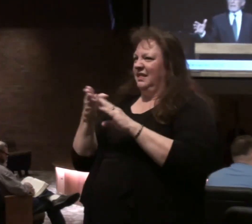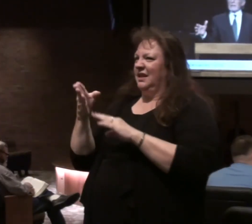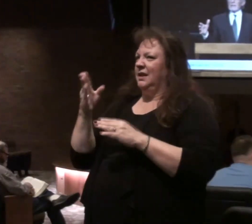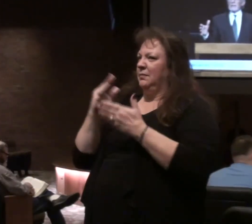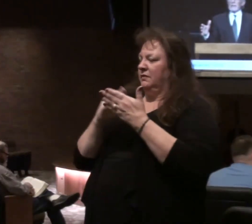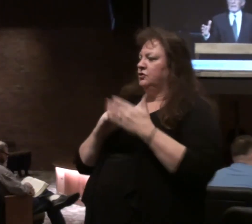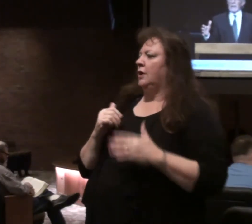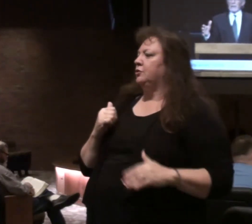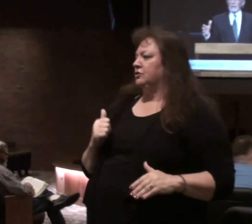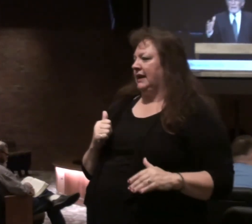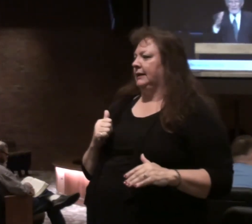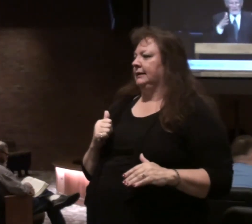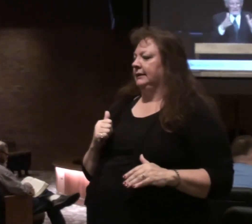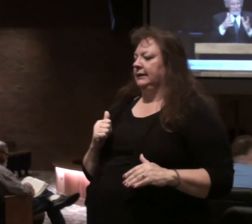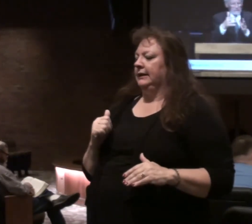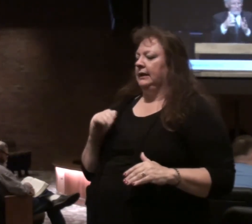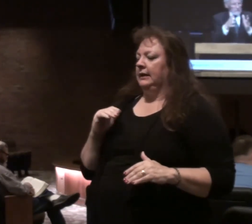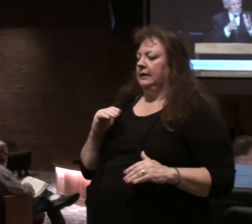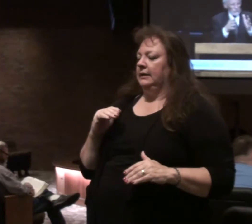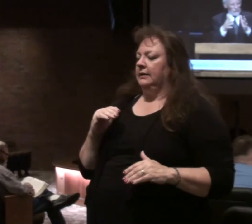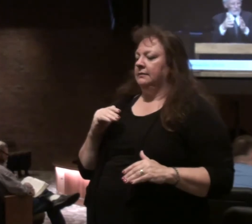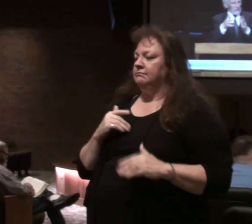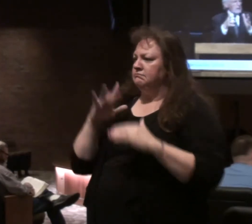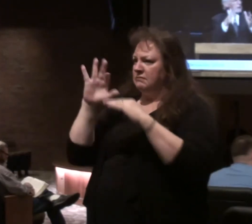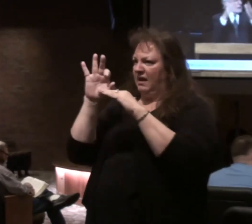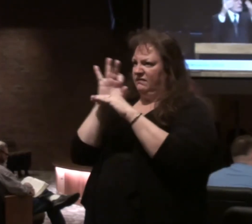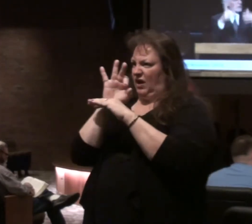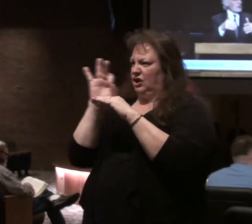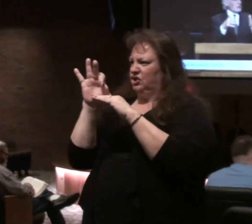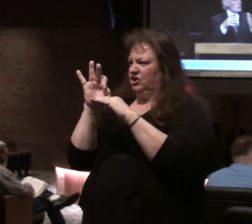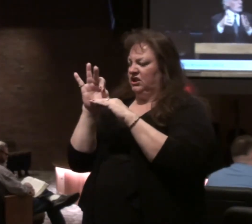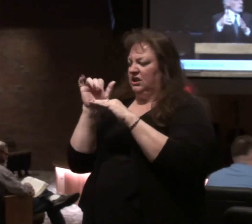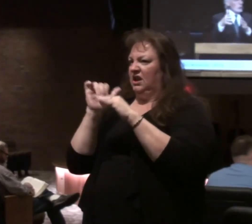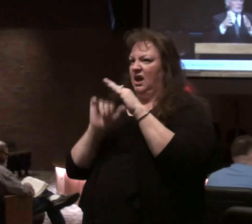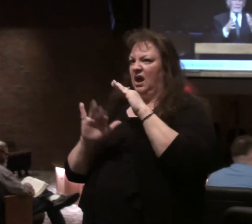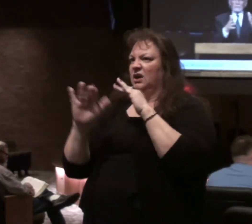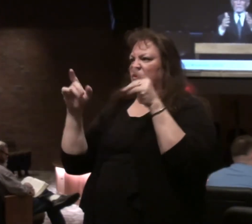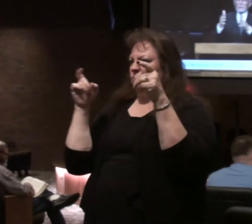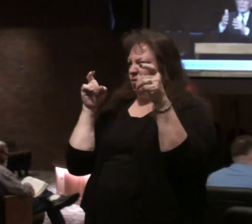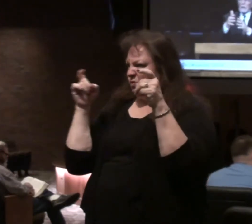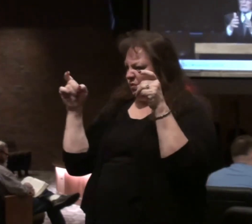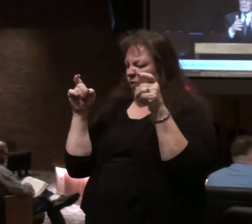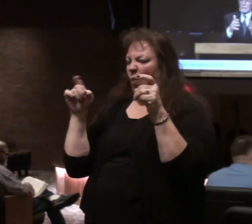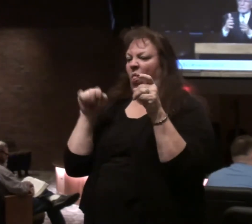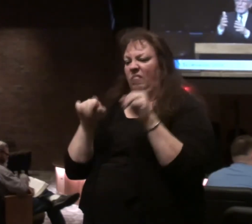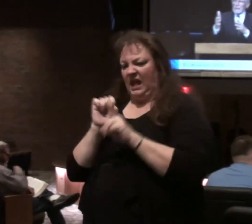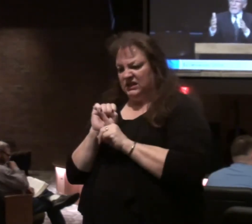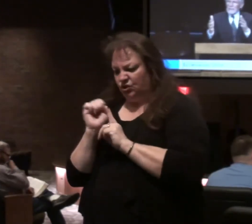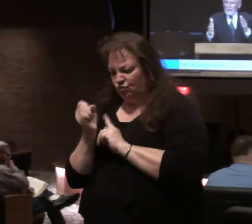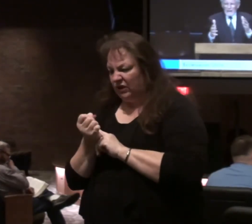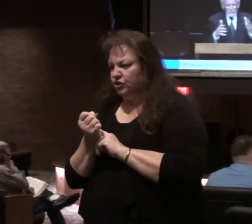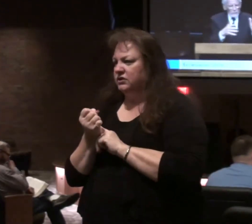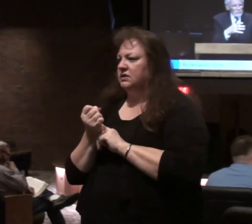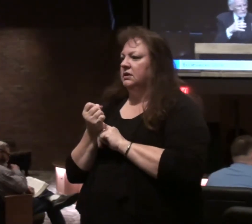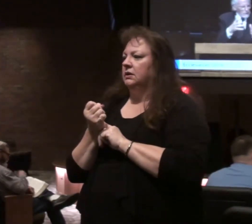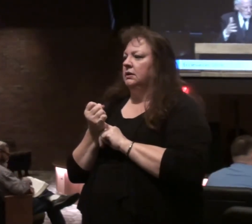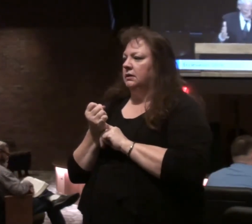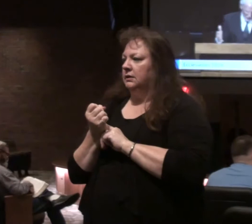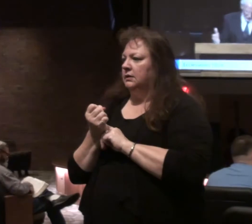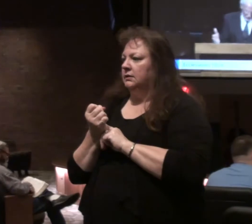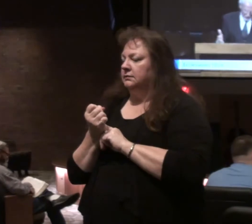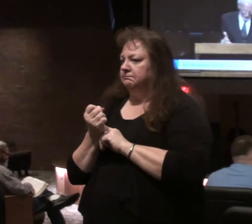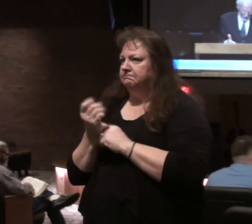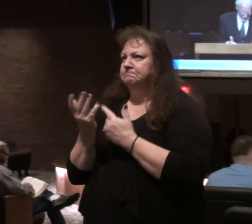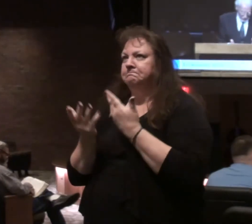chapter 10. And our functioning then under their rule and in the situations that we are